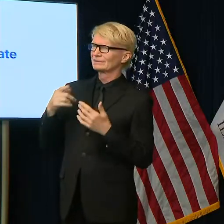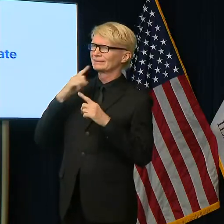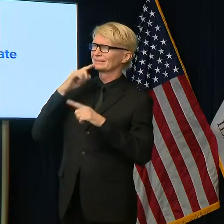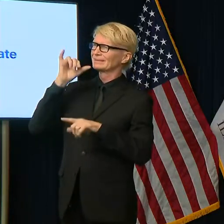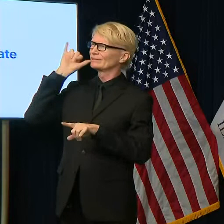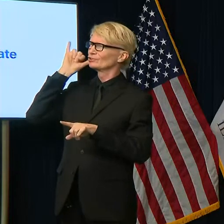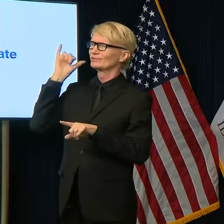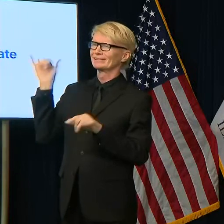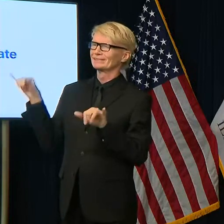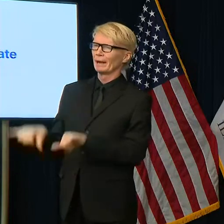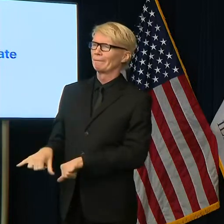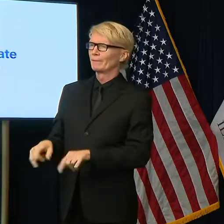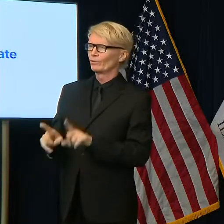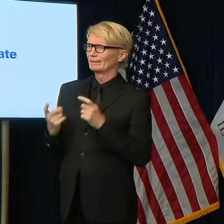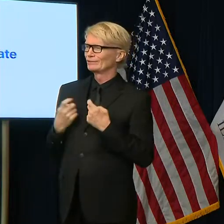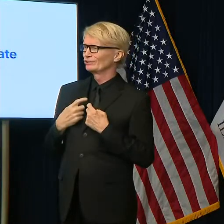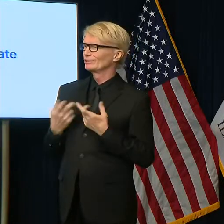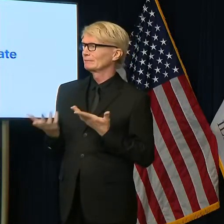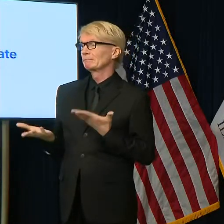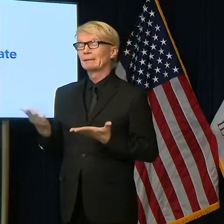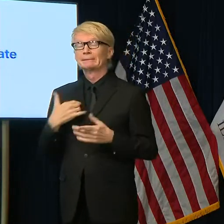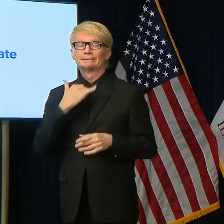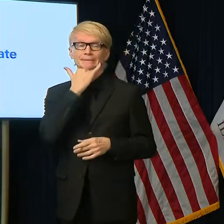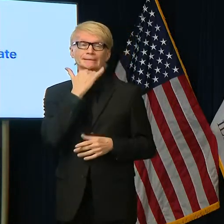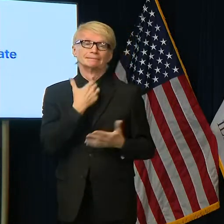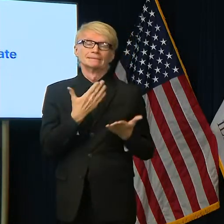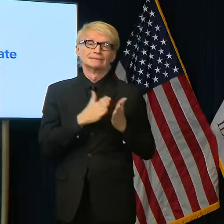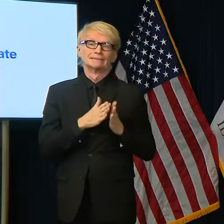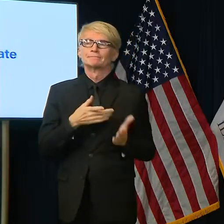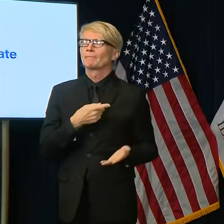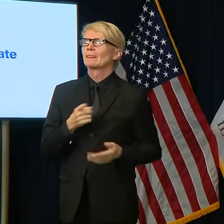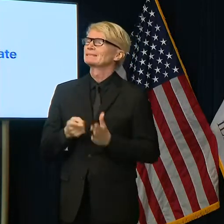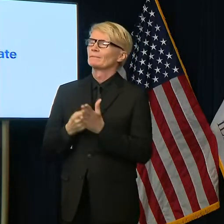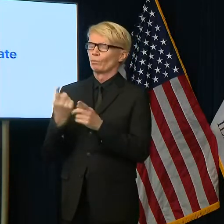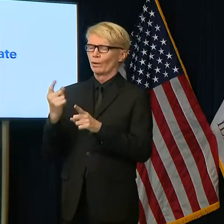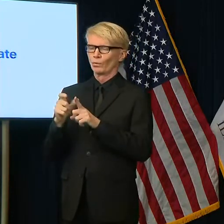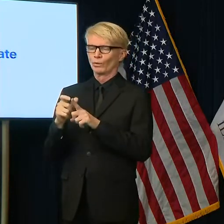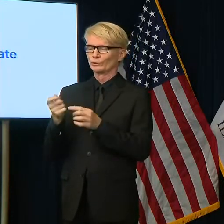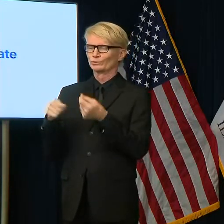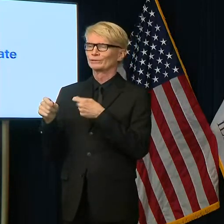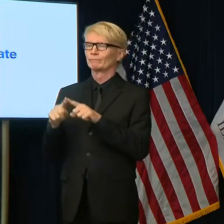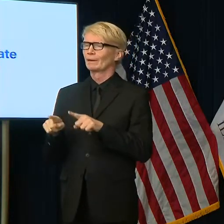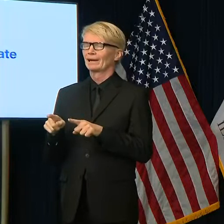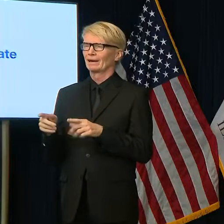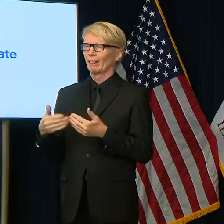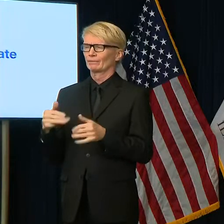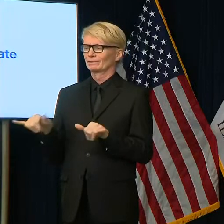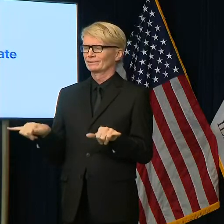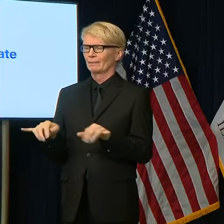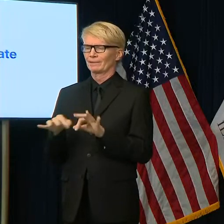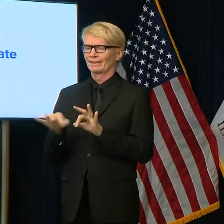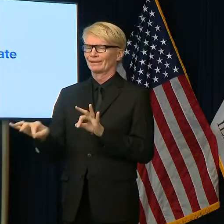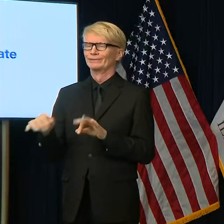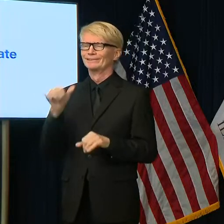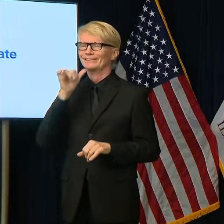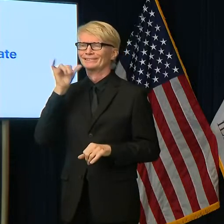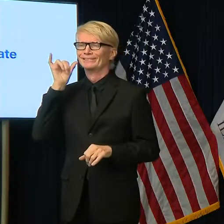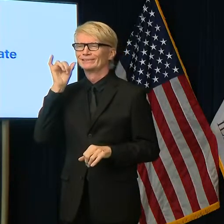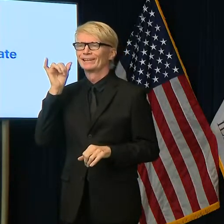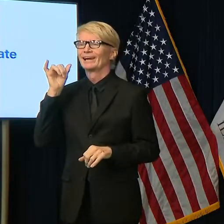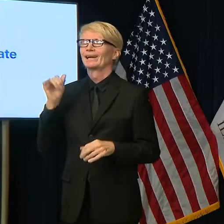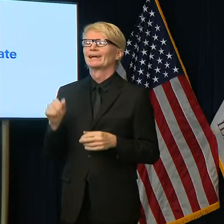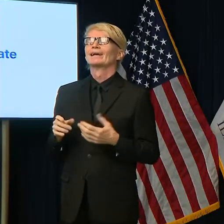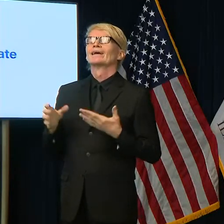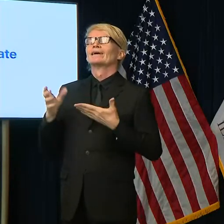yesterday, Dave, but if I didn't, I'm sorry. I might have missed it. Sometimes people change a word here or there, but this is almost exactly the same question.